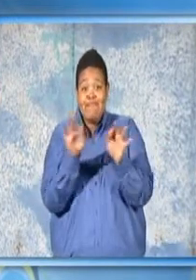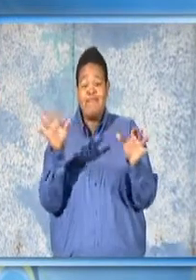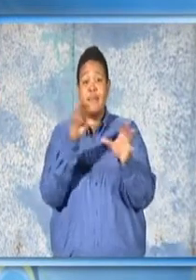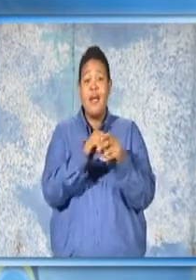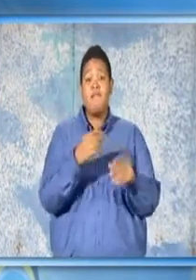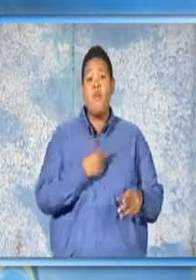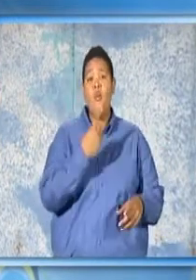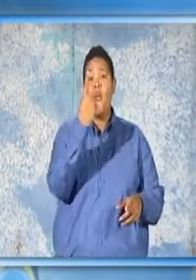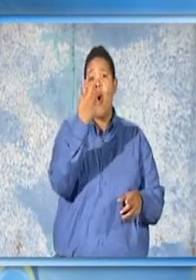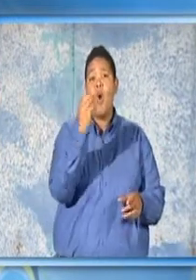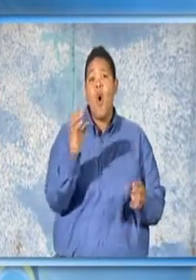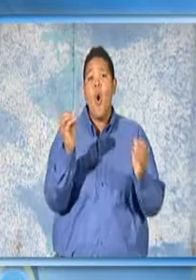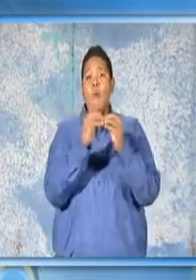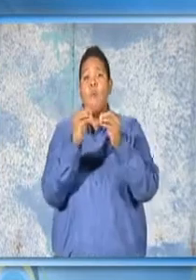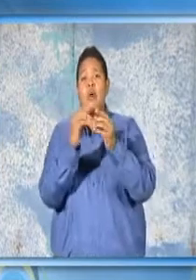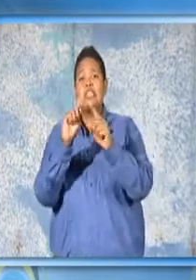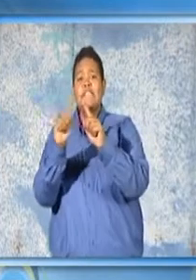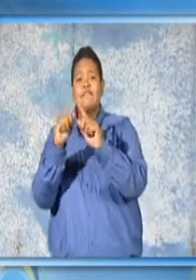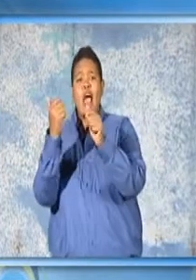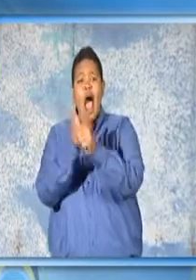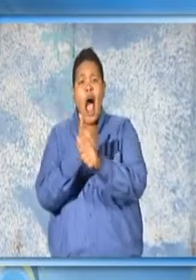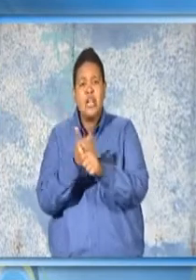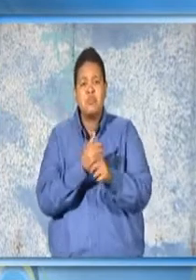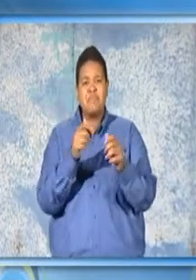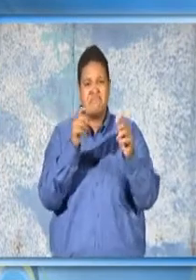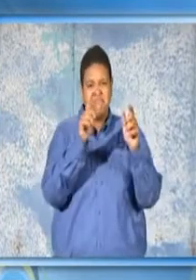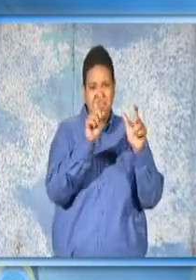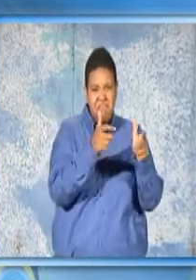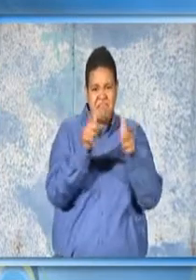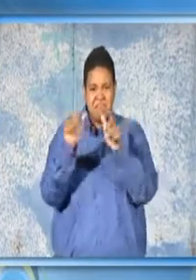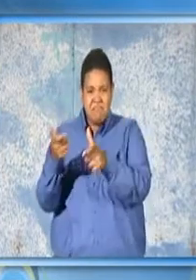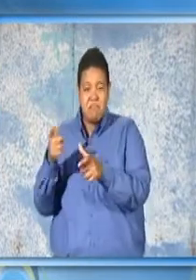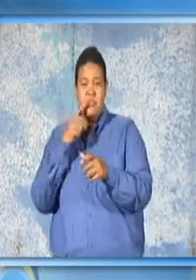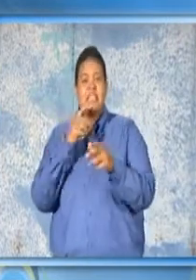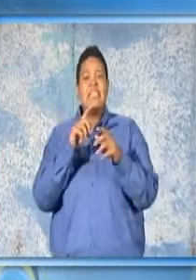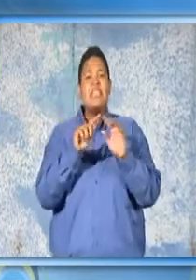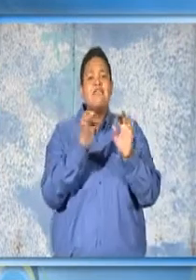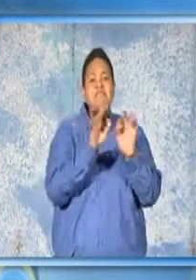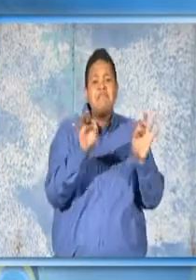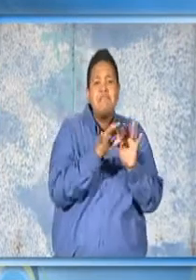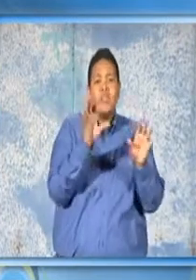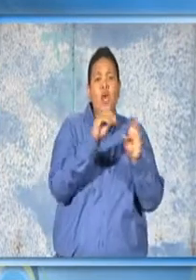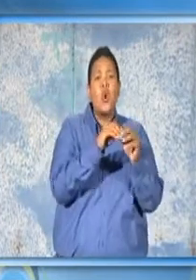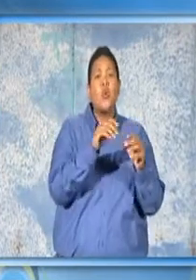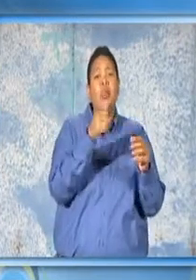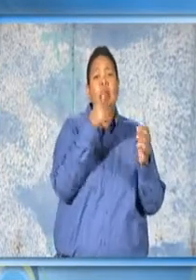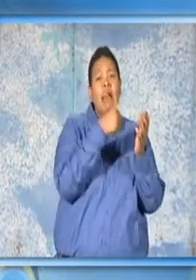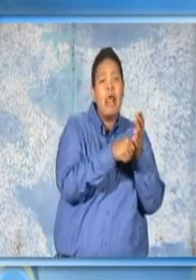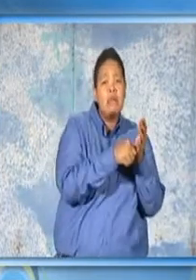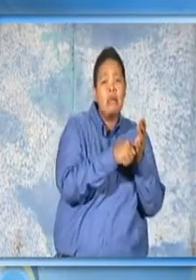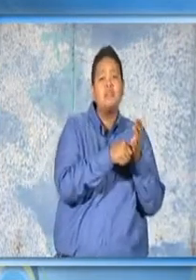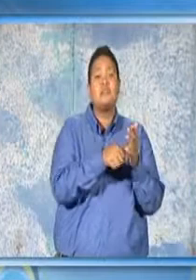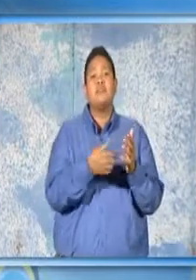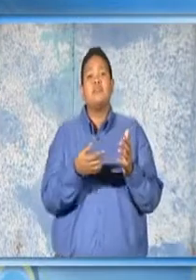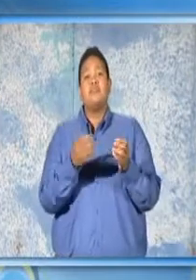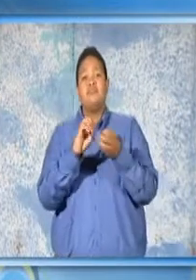one or more algebraic terms in a phrase that may include variables, constants, and operating symbols such as plus